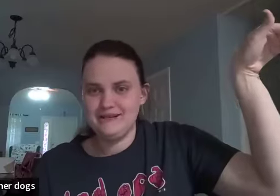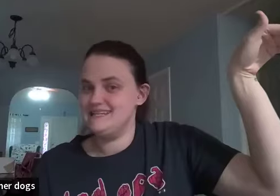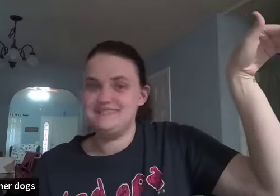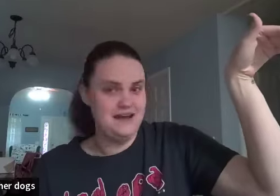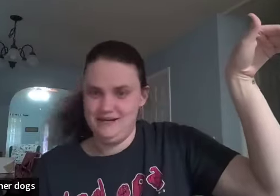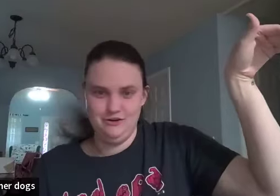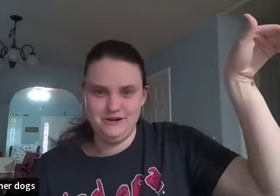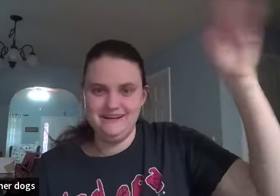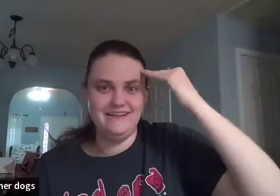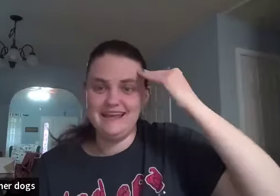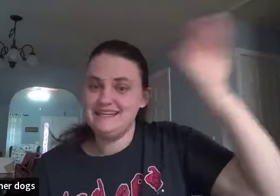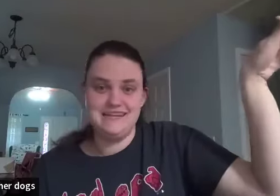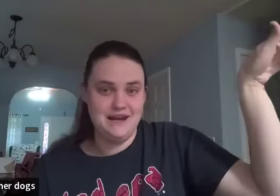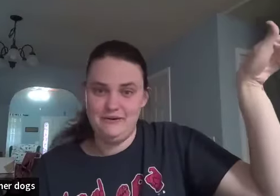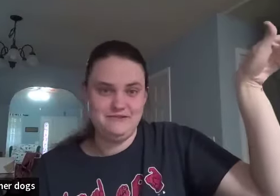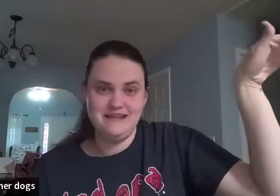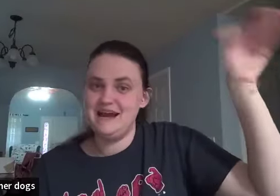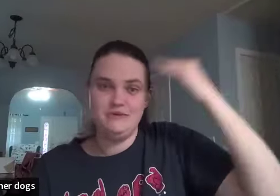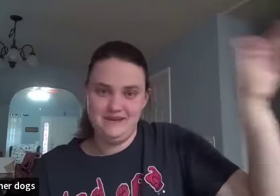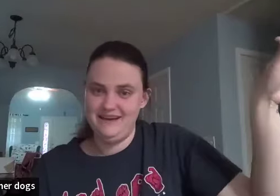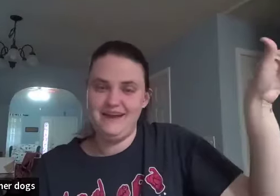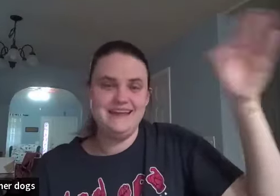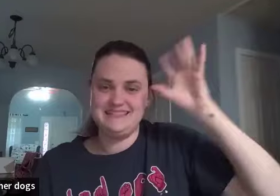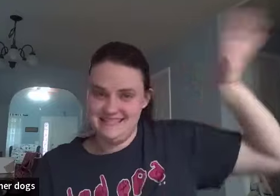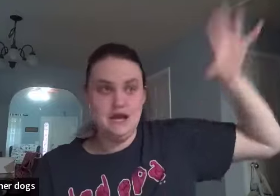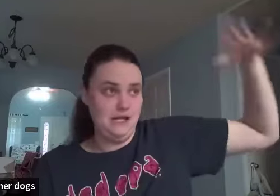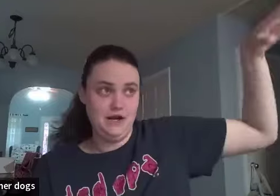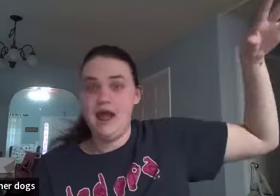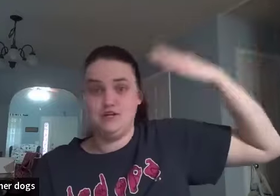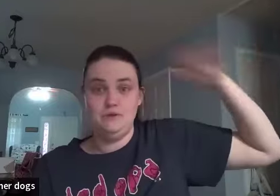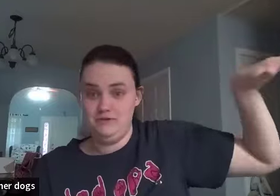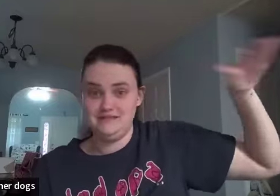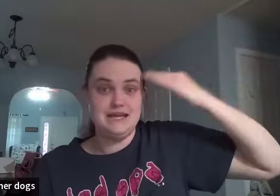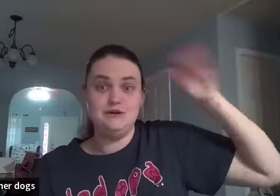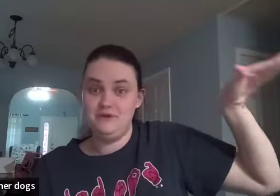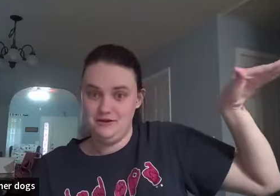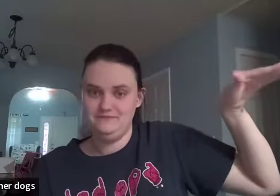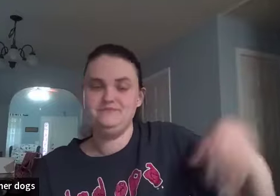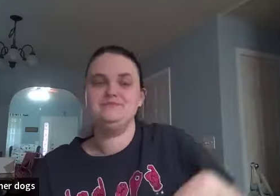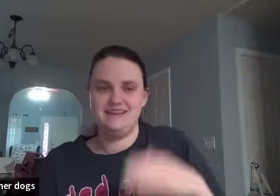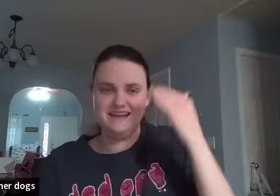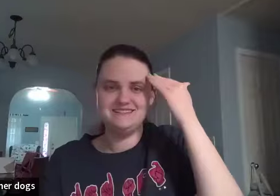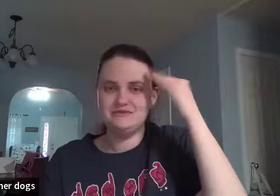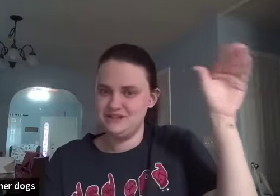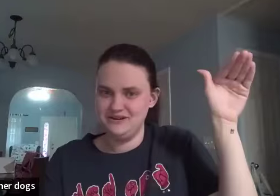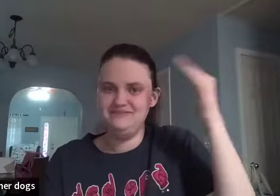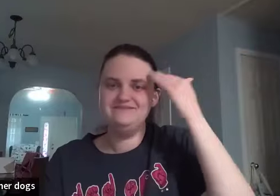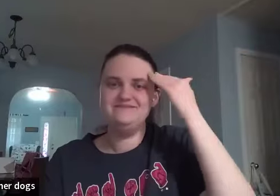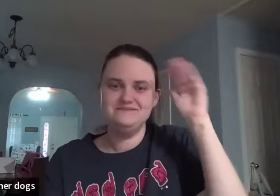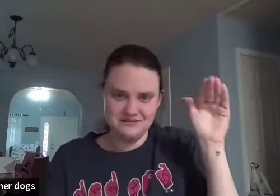because it's not in your brain. And you're like, it's not away from, it's not with me. Okay. It's out here. I don't know this. I don't know. Okay. So don't know. Don't